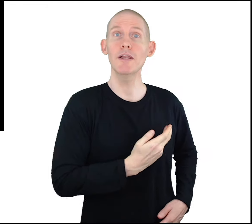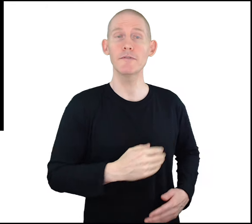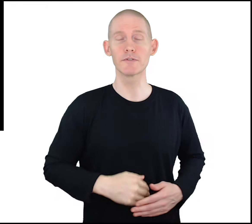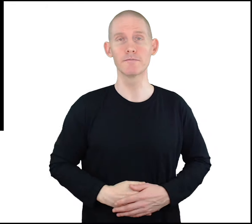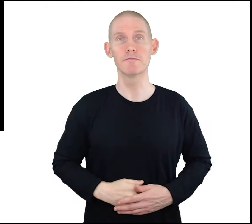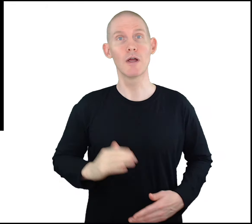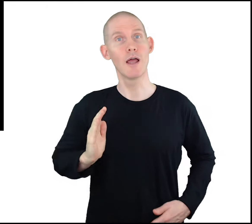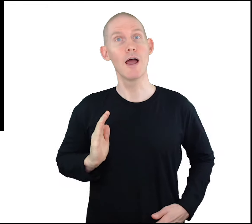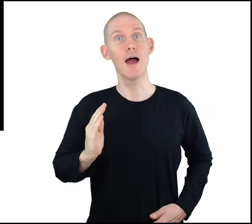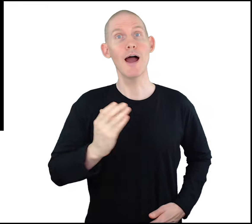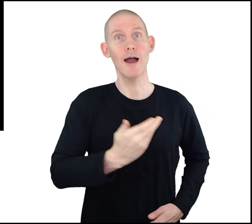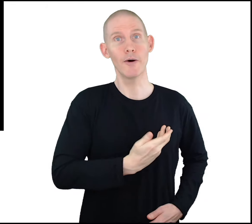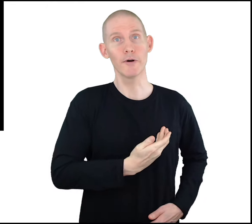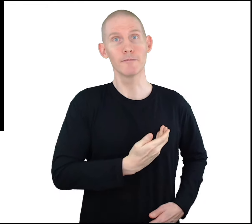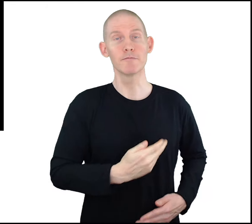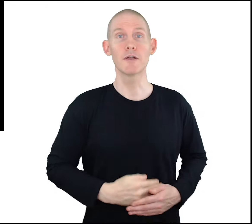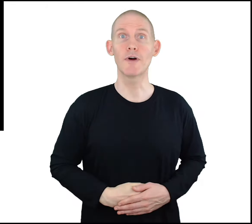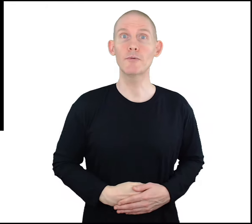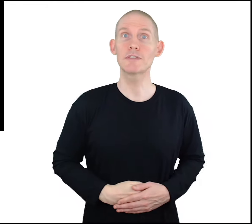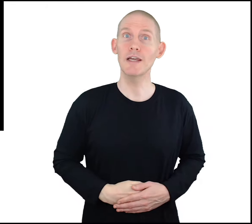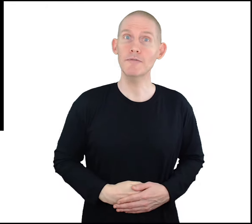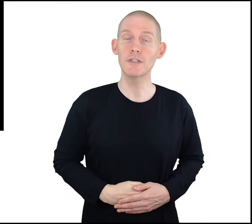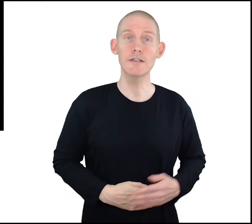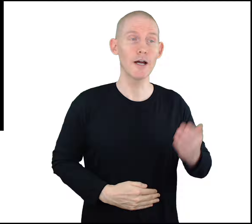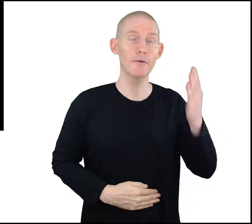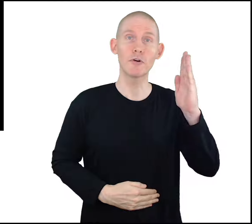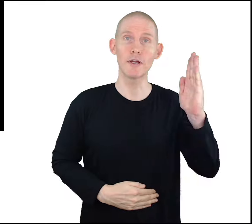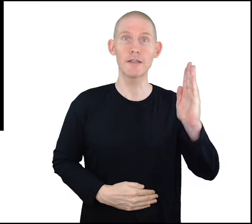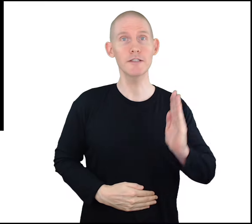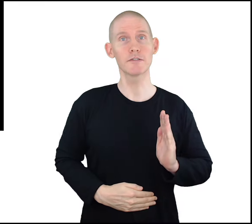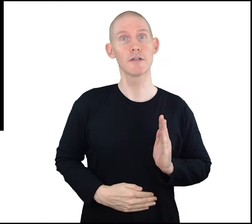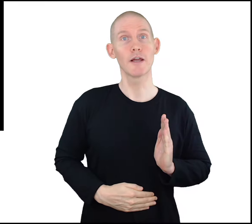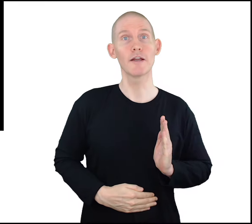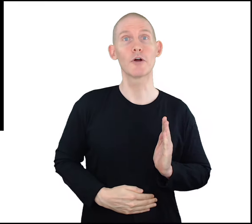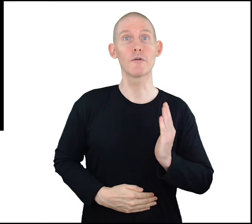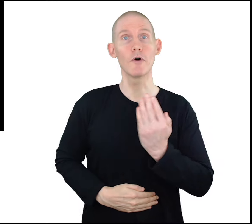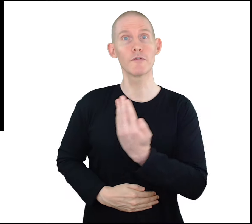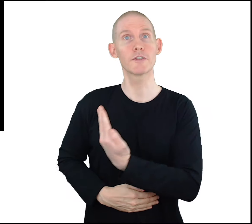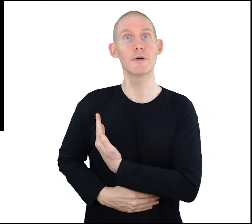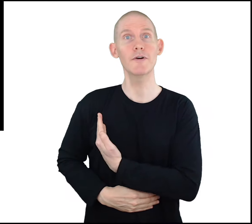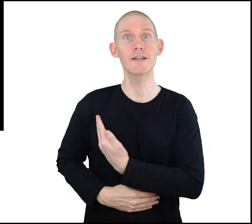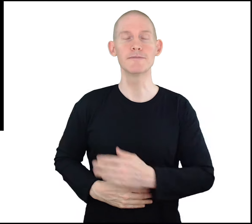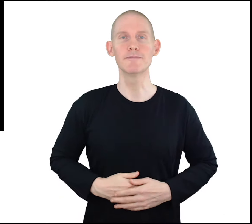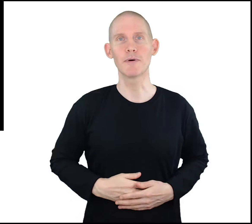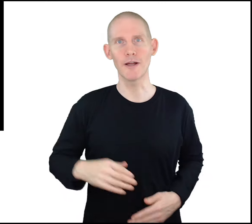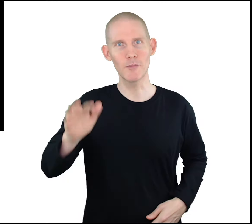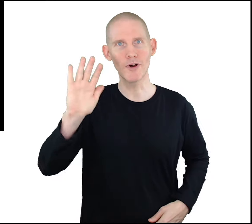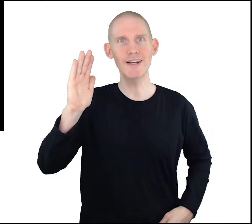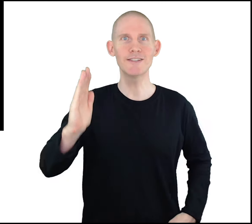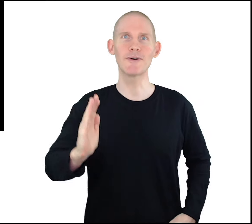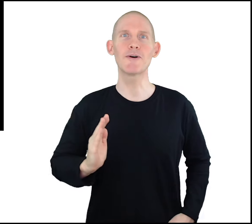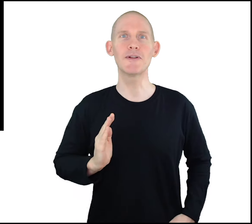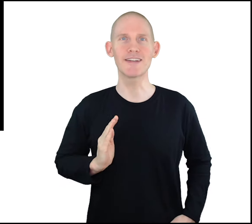left. Our. If I was lefty, I would go like this and curve over to my right. But I'm righty, so I'll go like this.